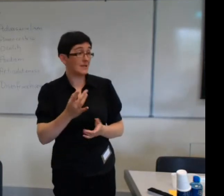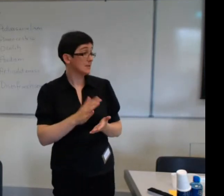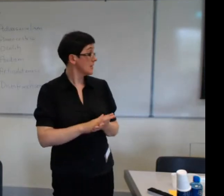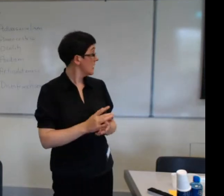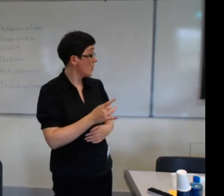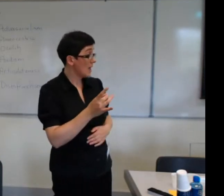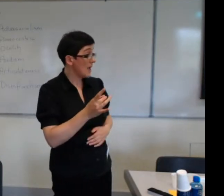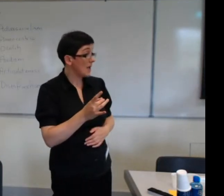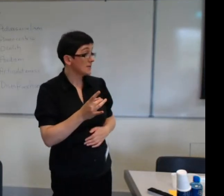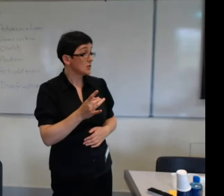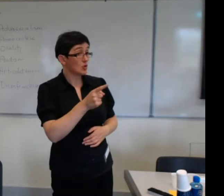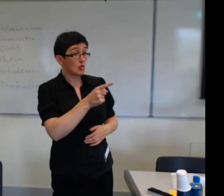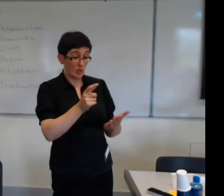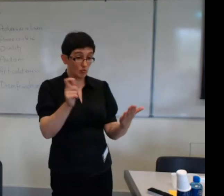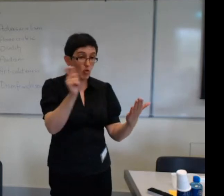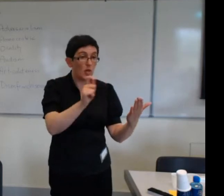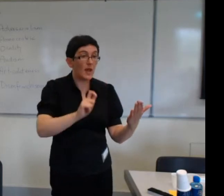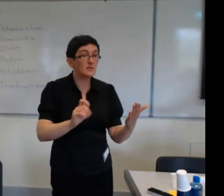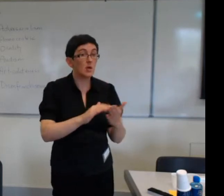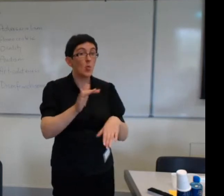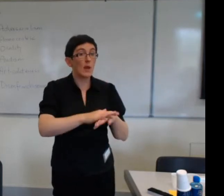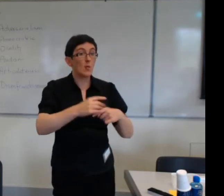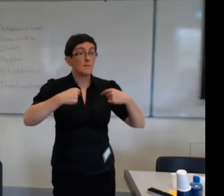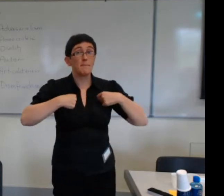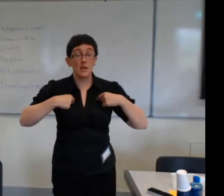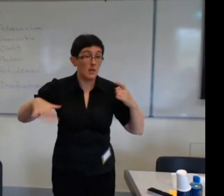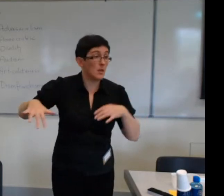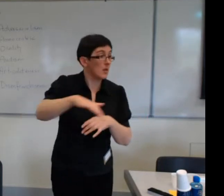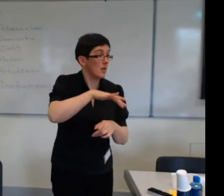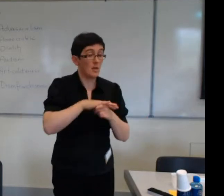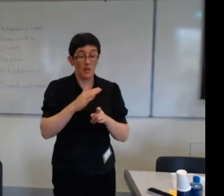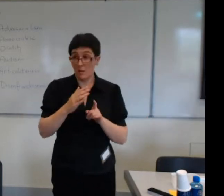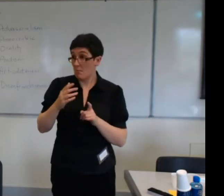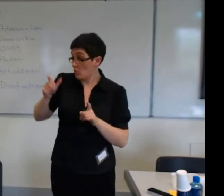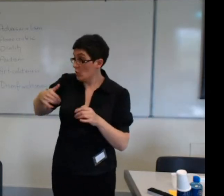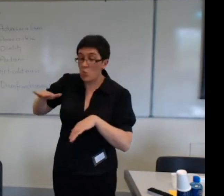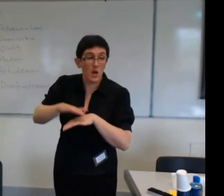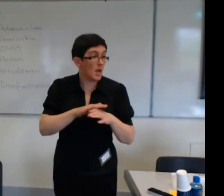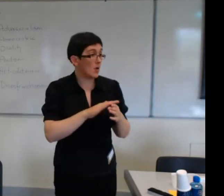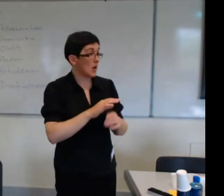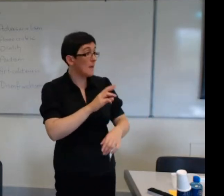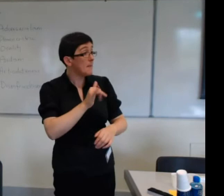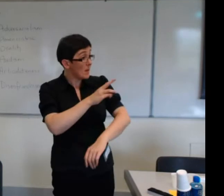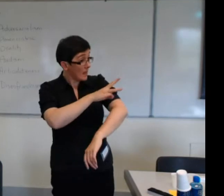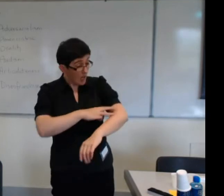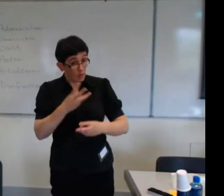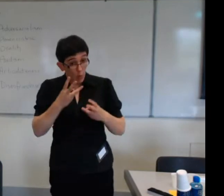if I were to ask you, draw that, you know, where were you relative to the person who walked by you? Something that the guards might want to know if they're investigating a